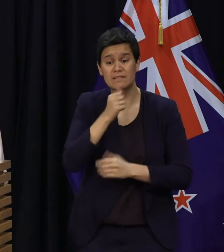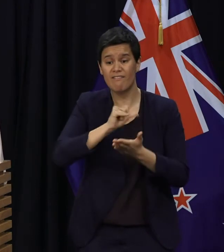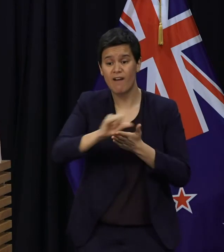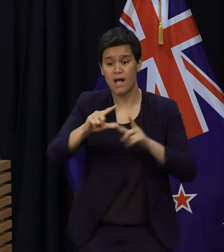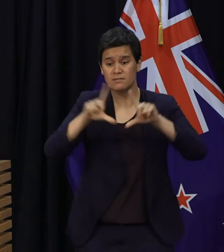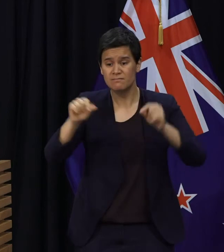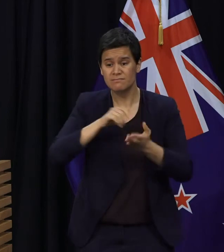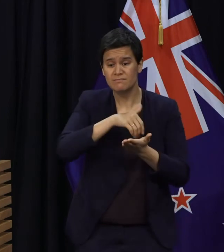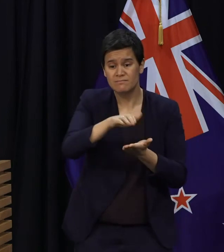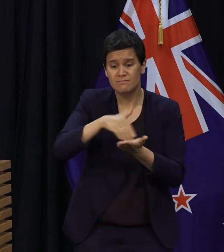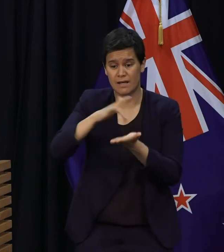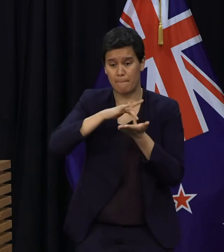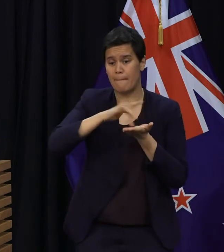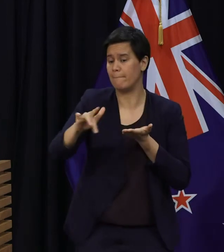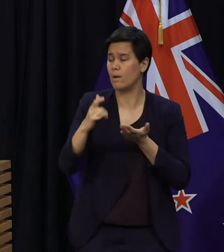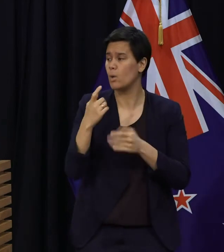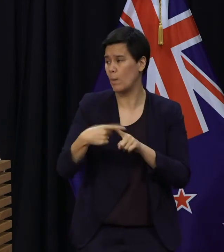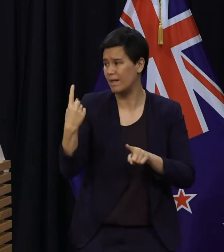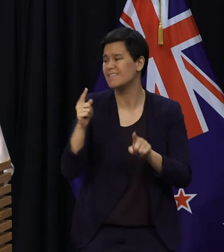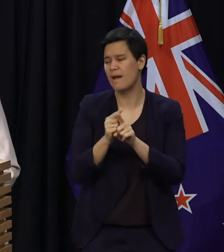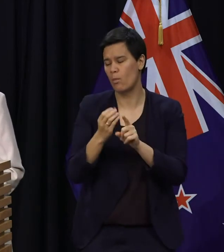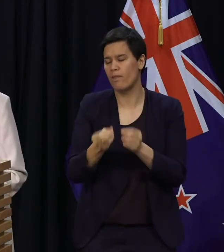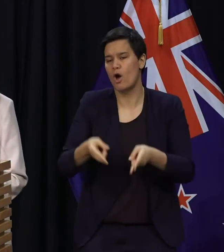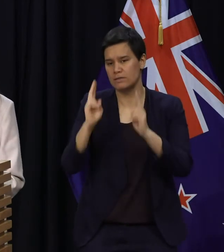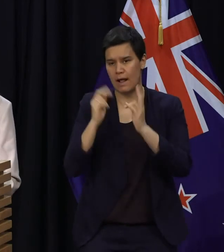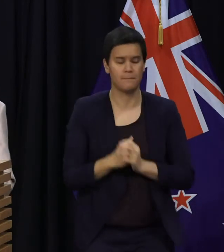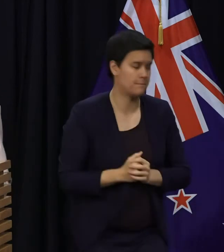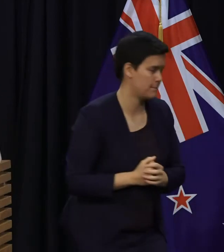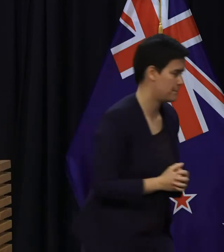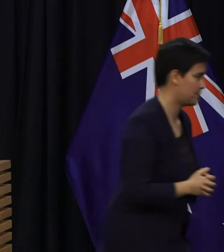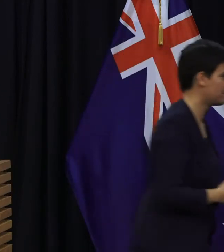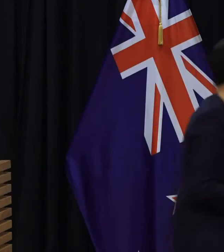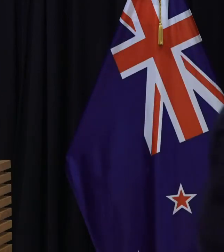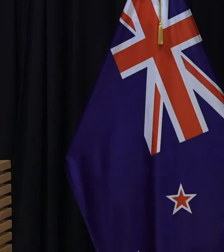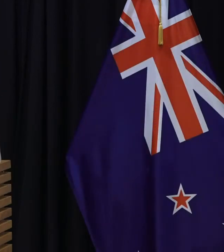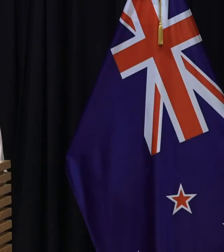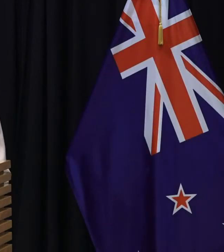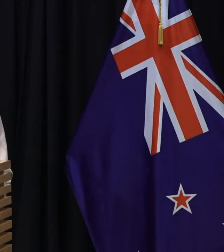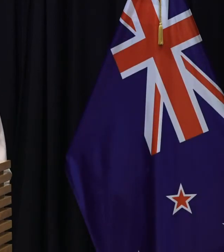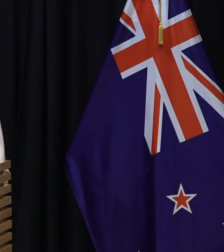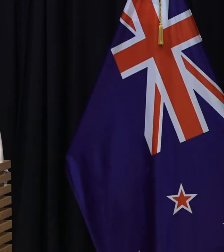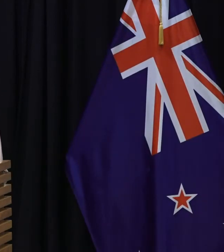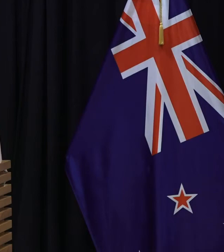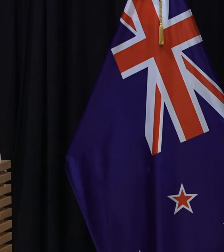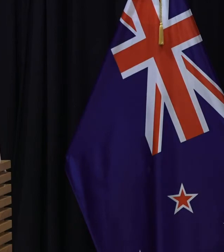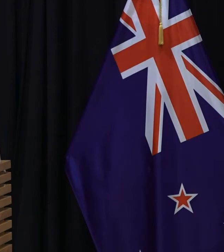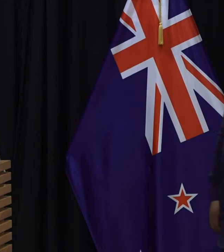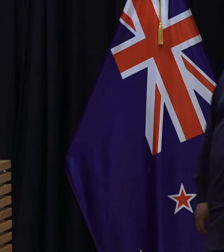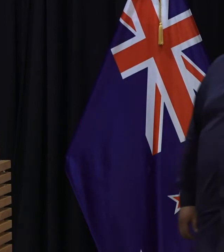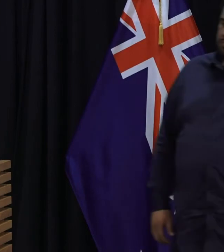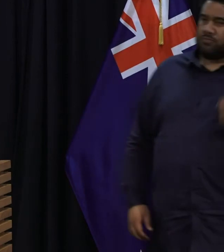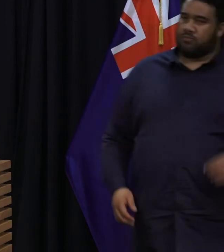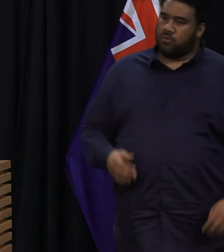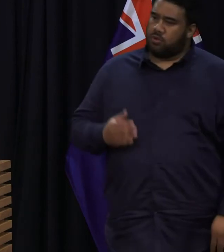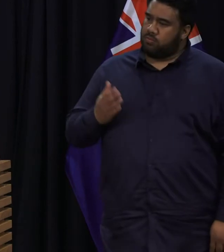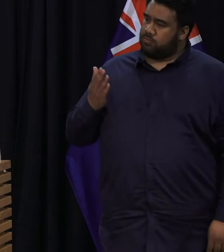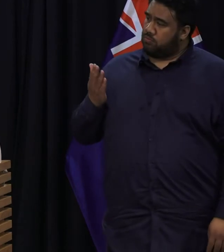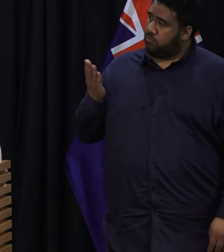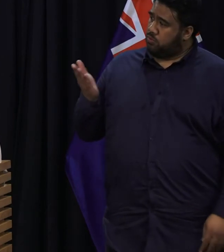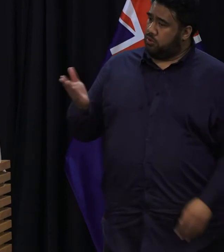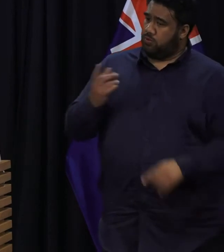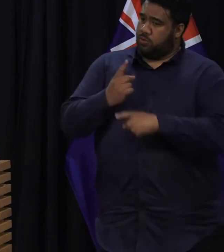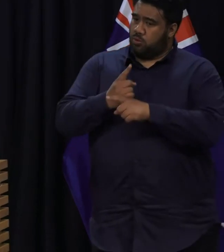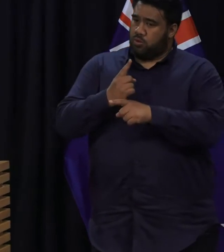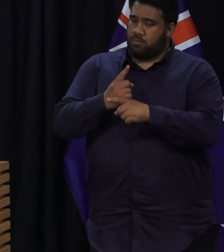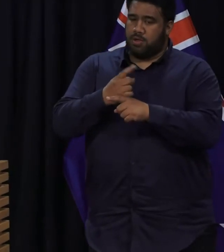won't always get a managed isolation spot then either. Prime Minister, you I'll take the last couple of questions. Yeah. You mentioned a couple of things that the government is looking at in terms of